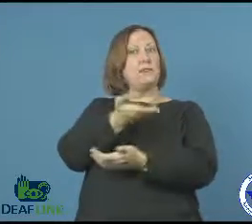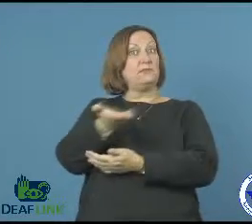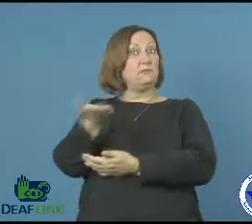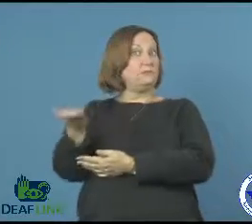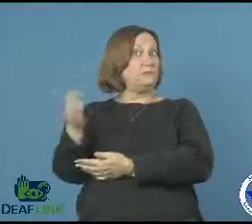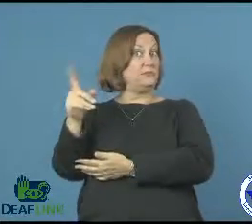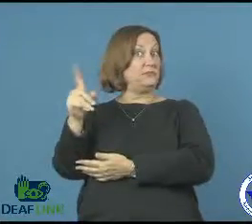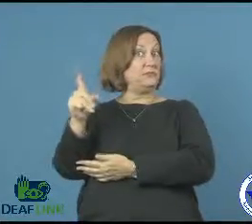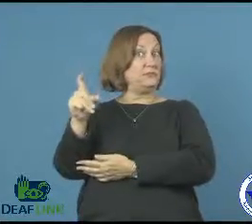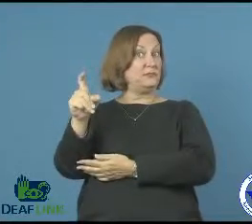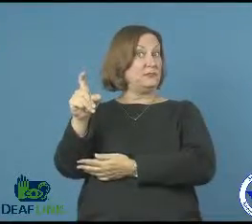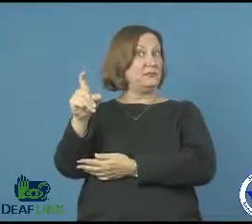equipment?